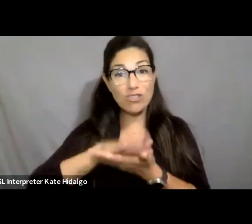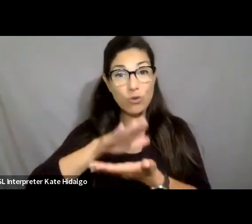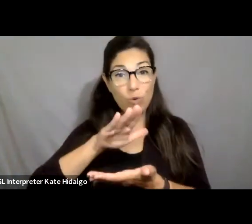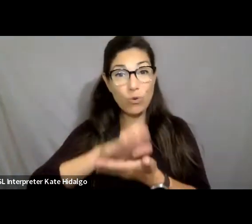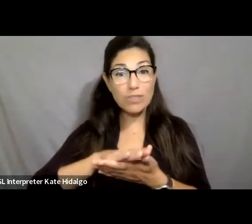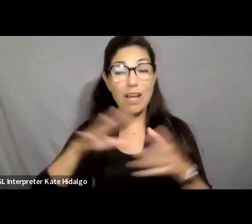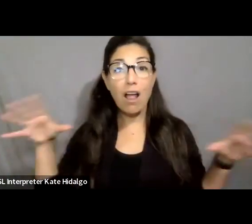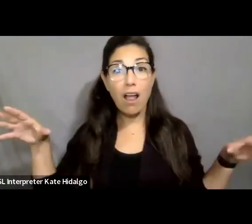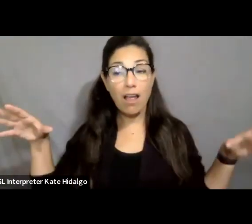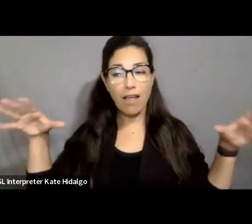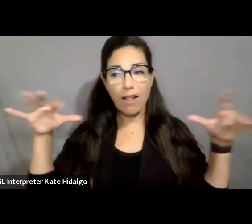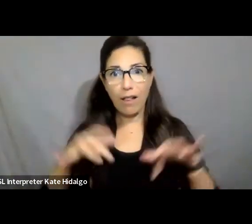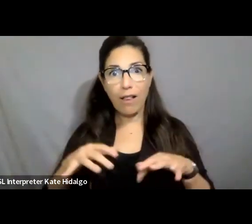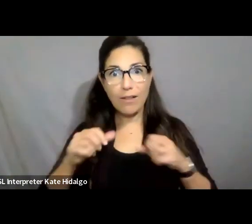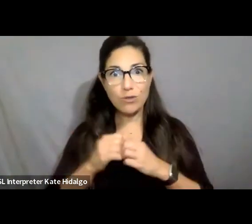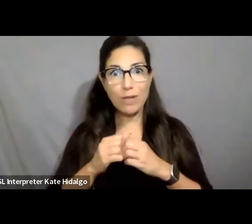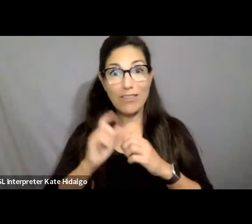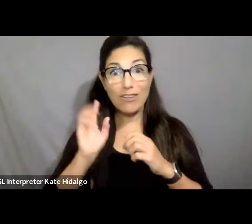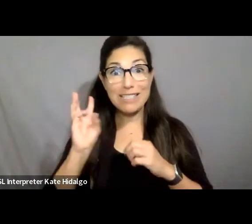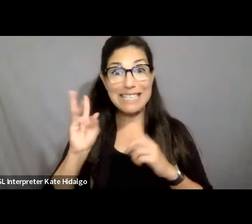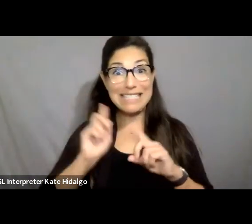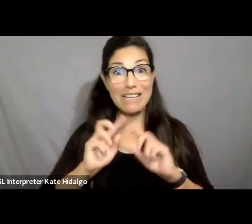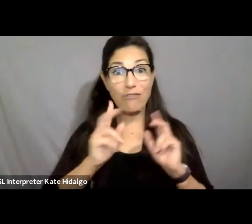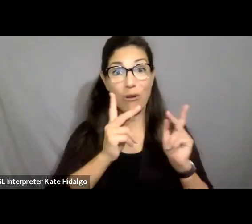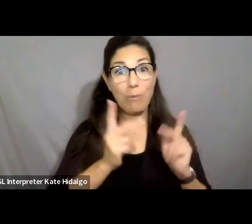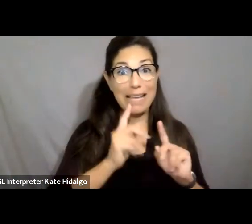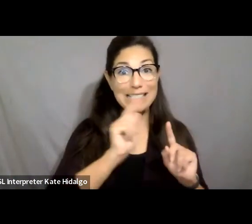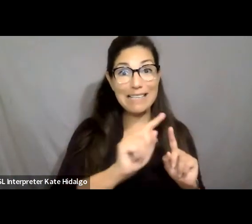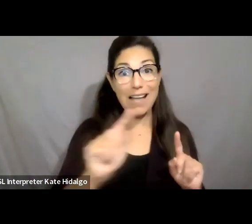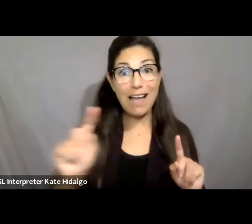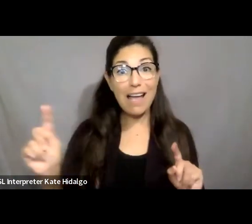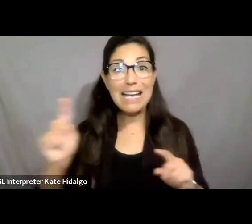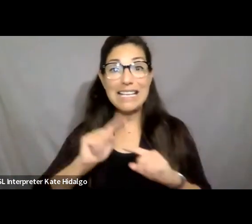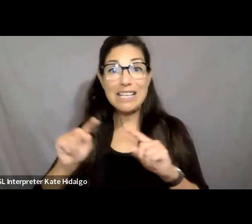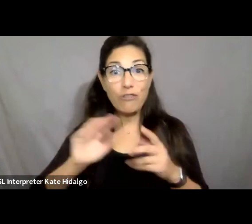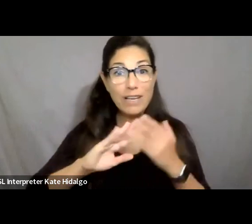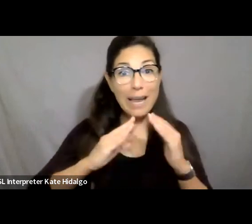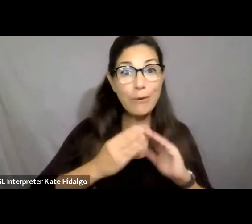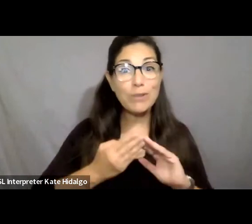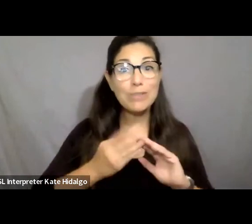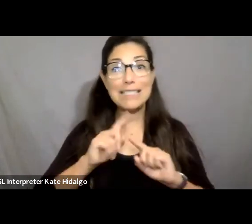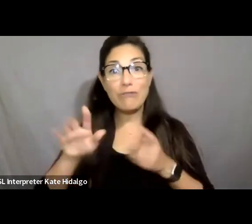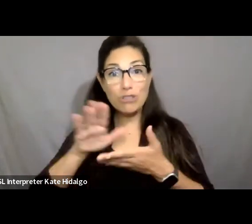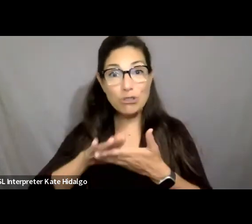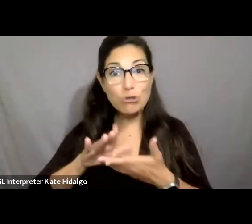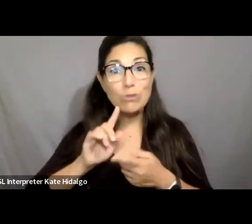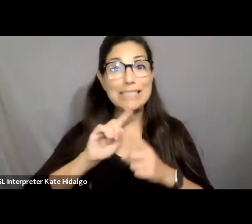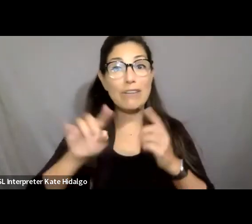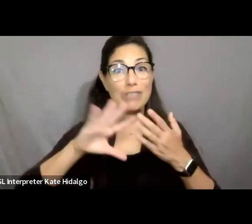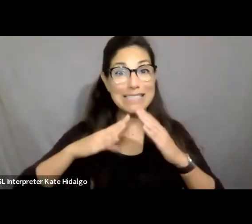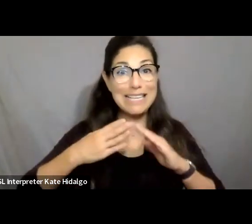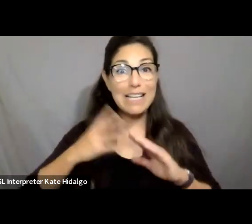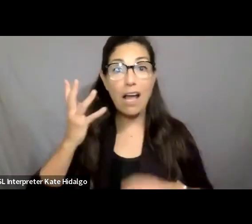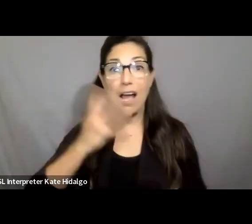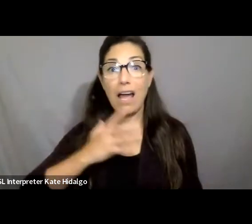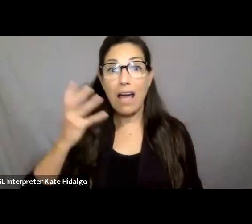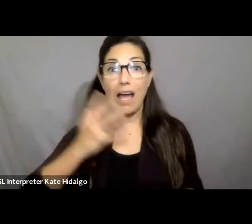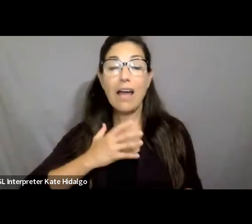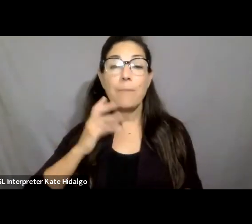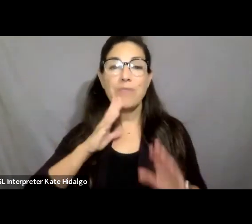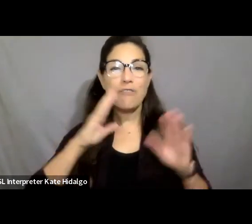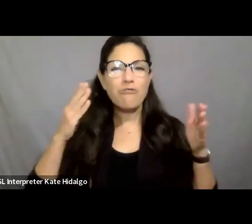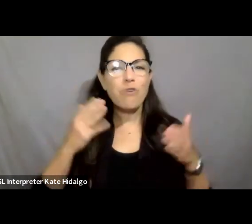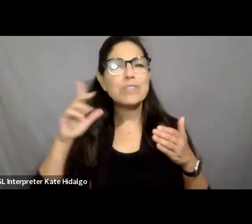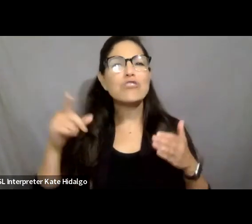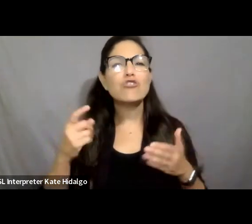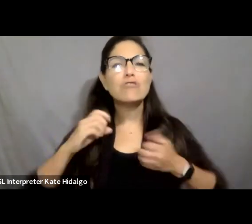coming together from 6 different locations, different neighborhoods, different schools and cities. So a lot of focus was